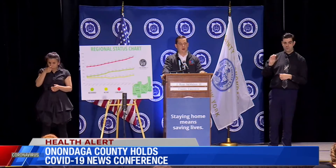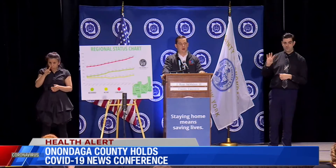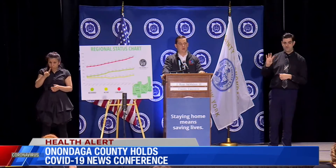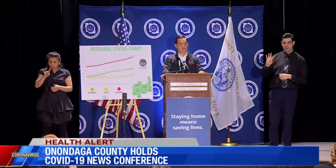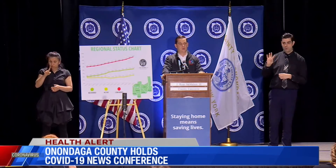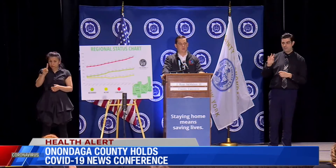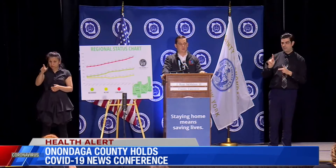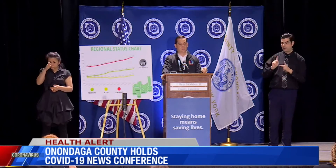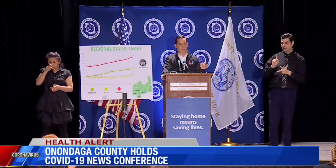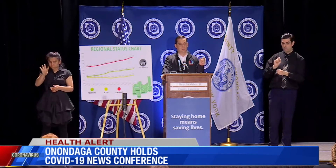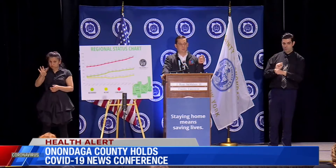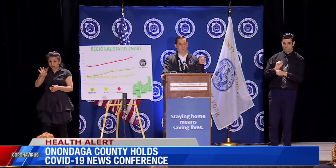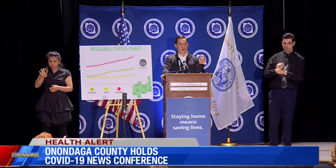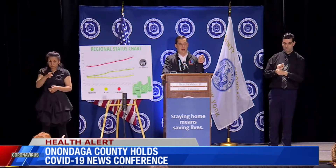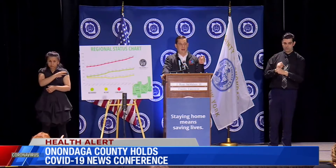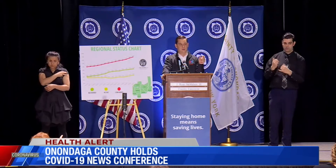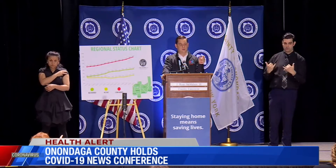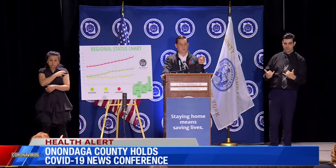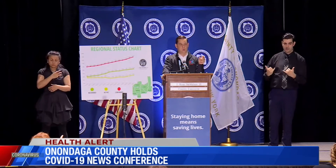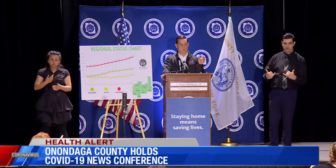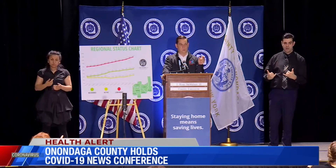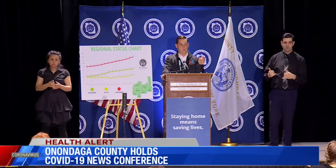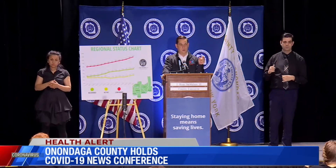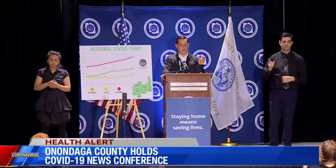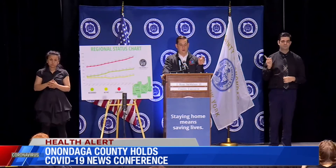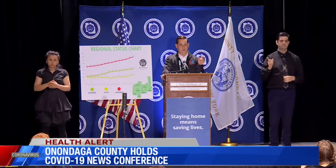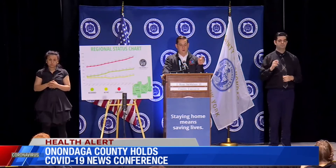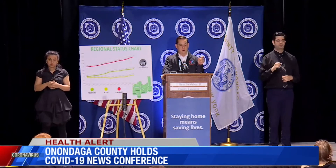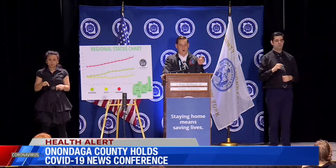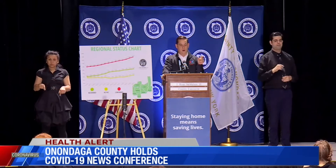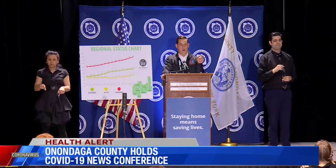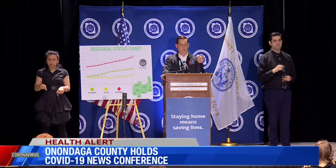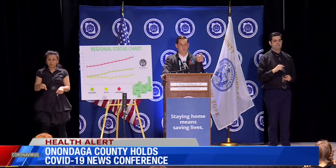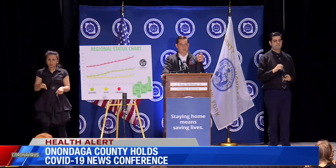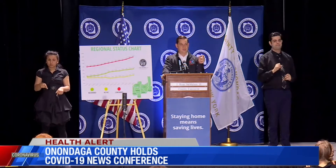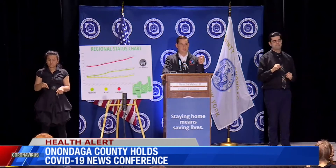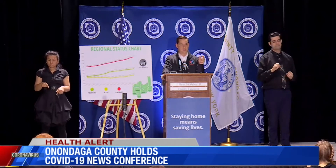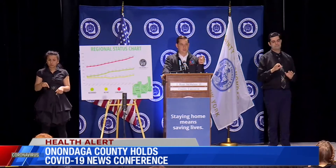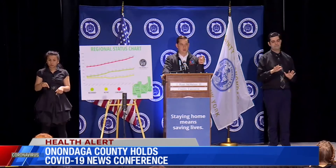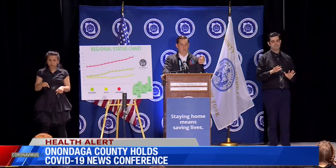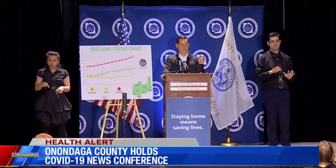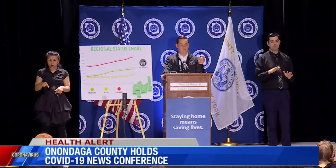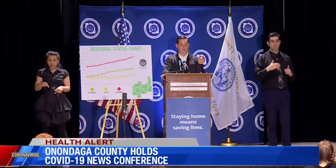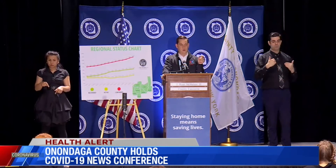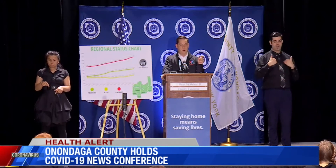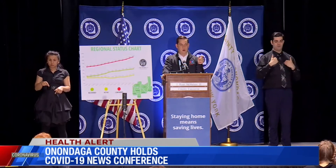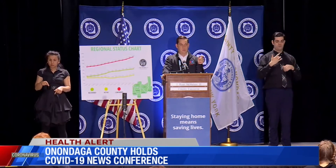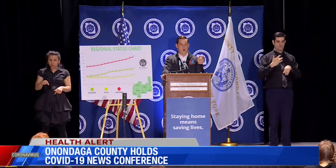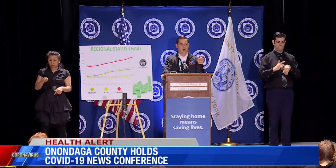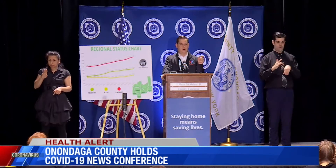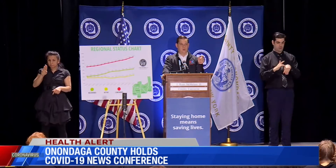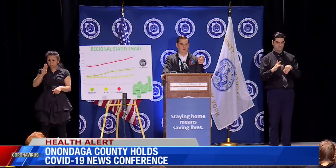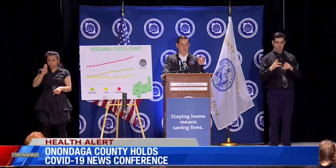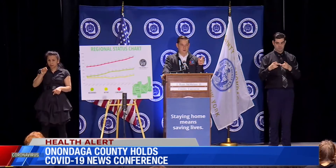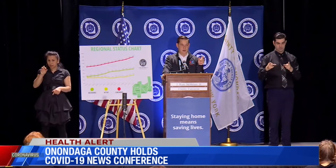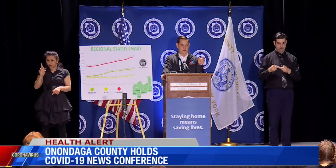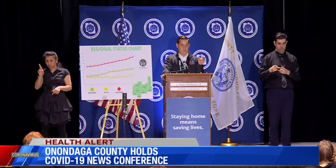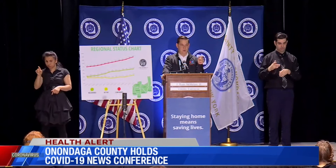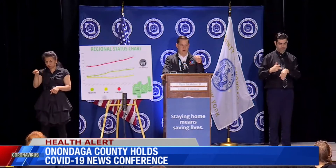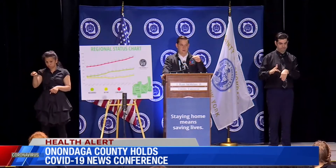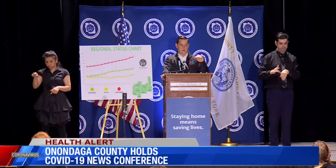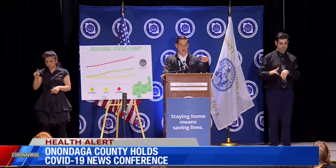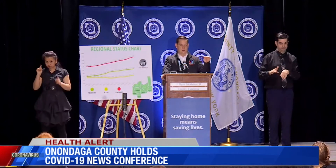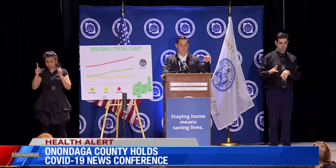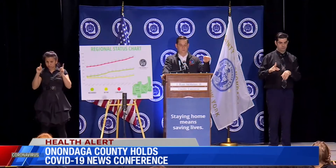is we've held lines, right? We have open positions that we've put hiring freezes